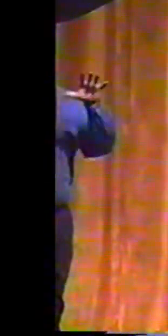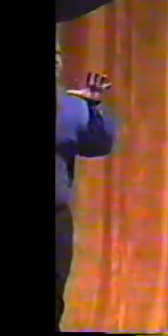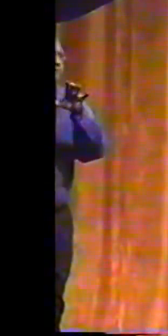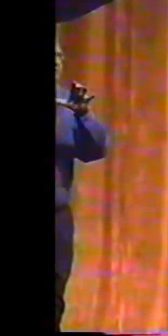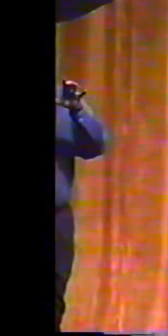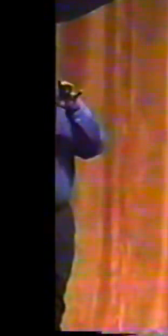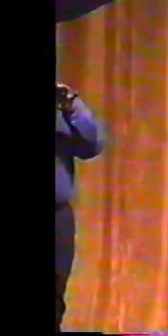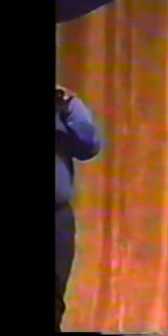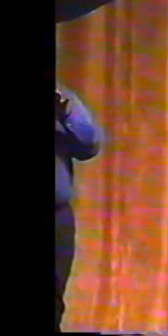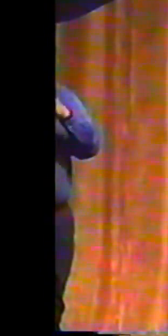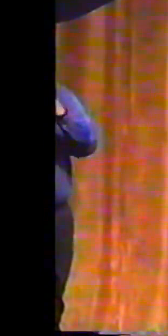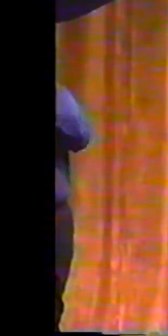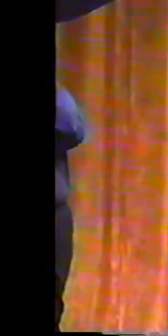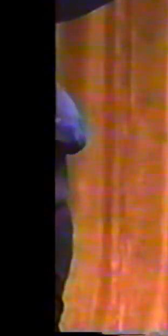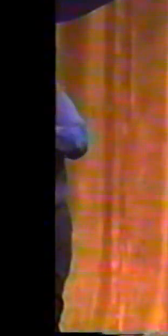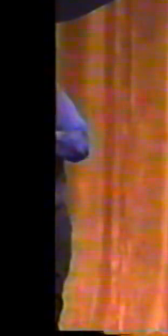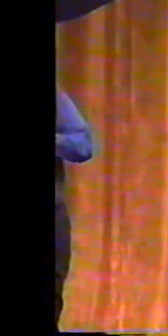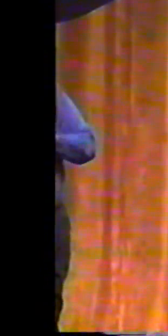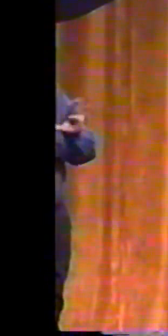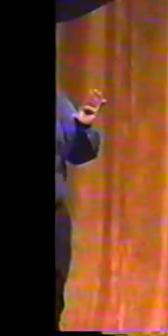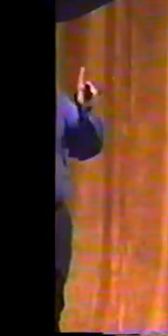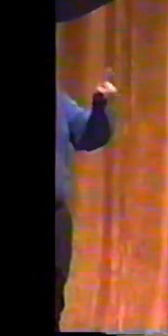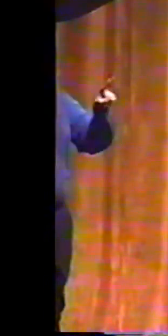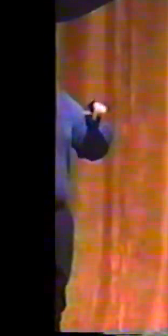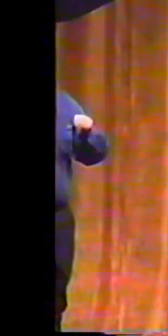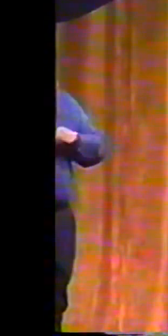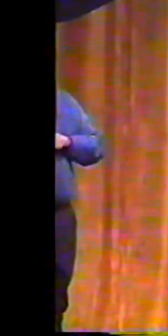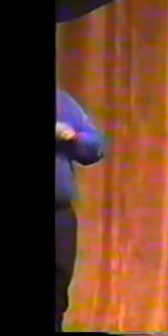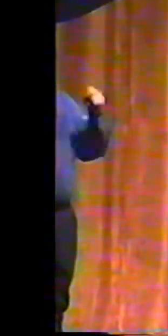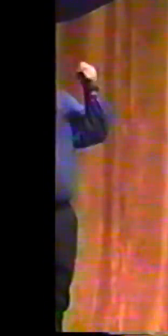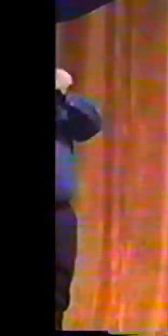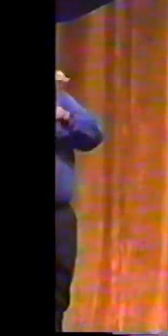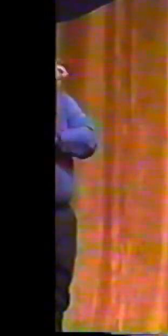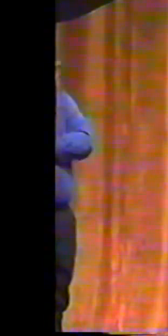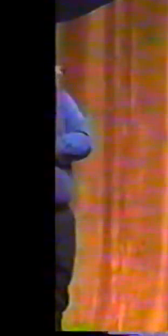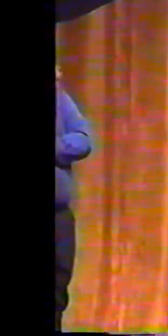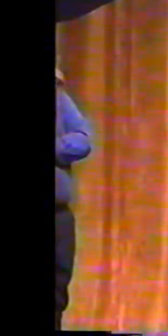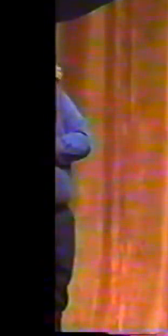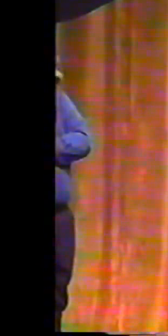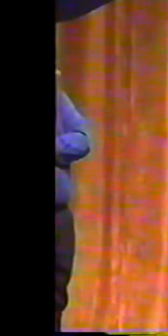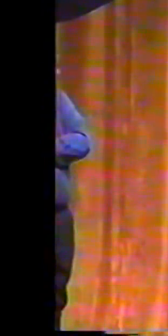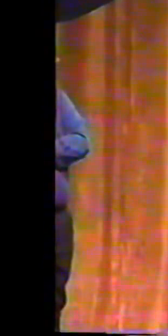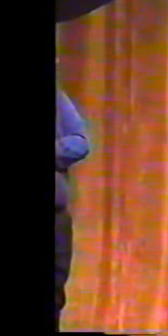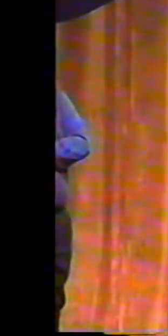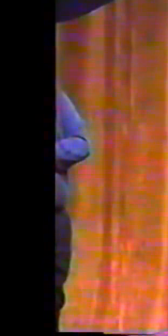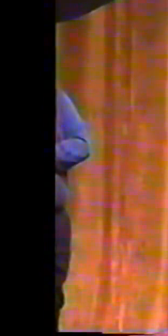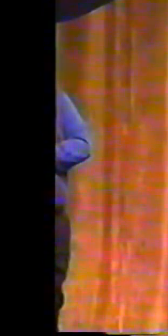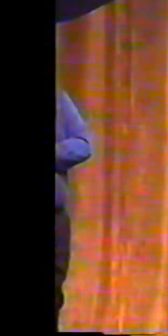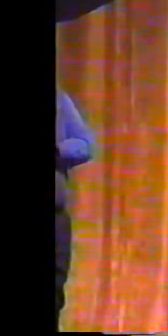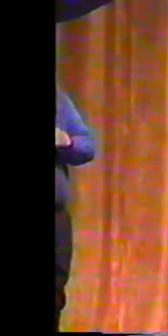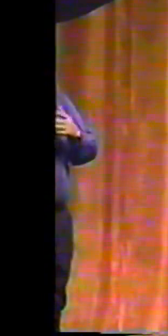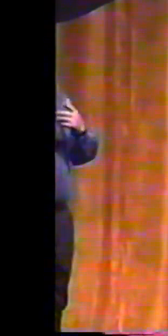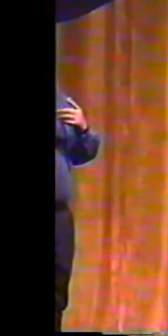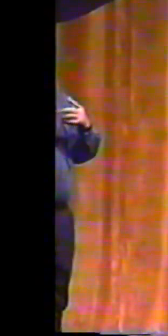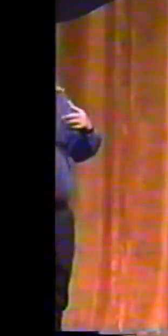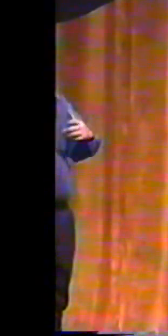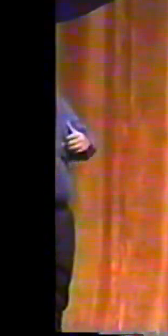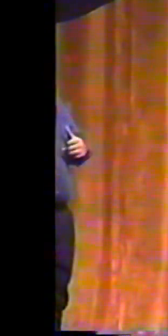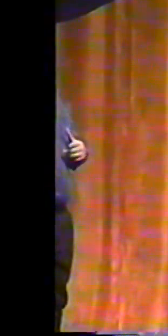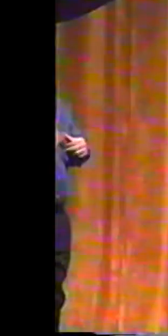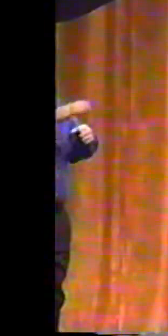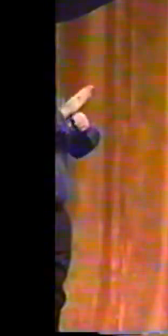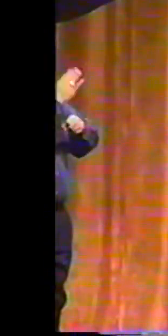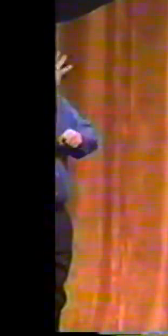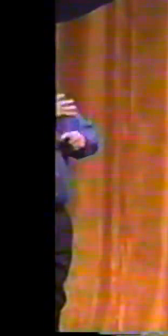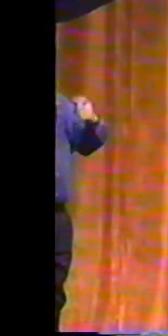and putting kids in jail and putting up with the hiring of hookers. Our series was really about